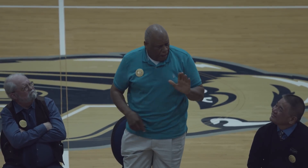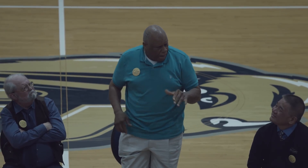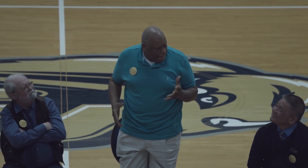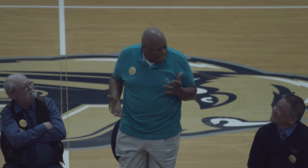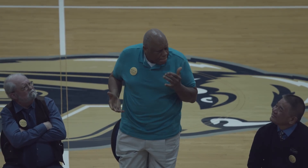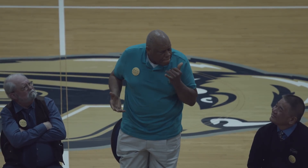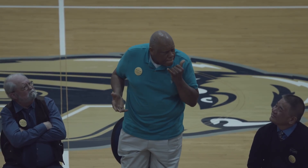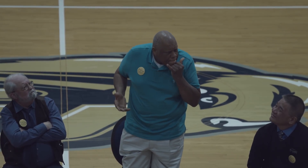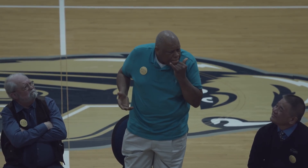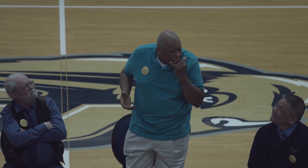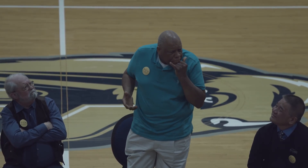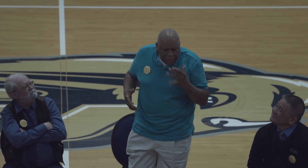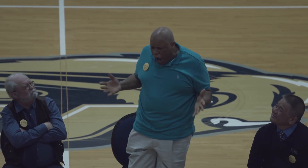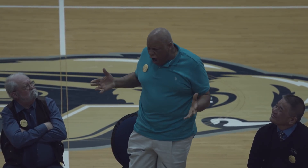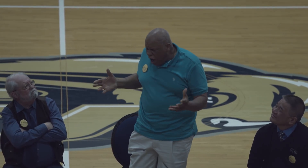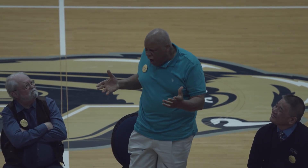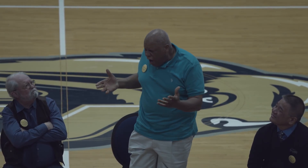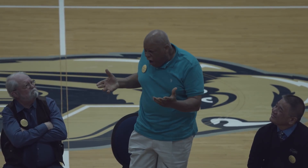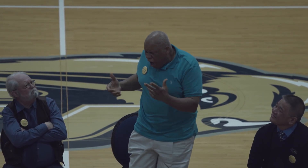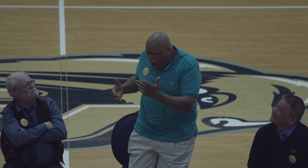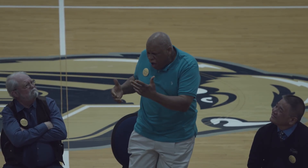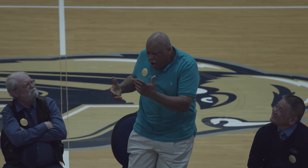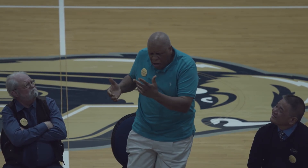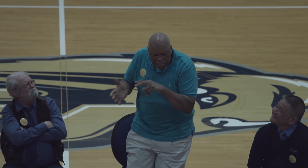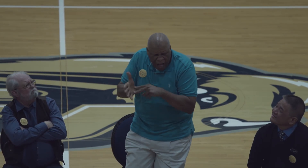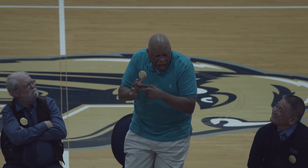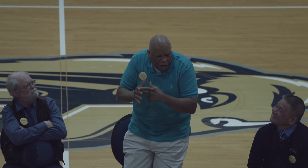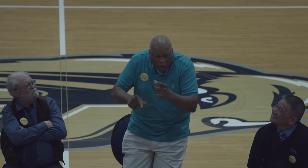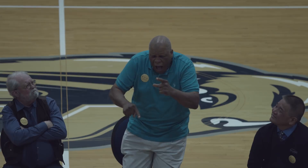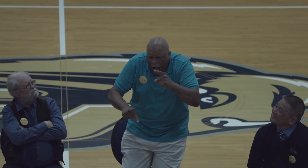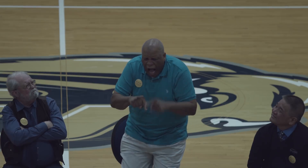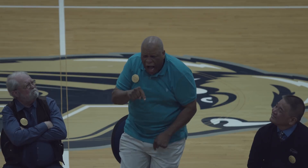area, I saw another campus employee and approached them.